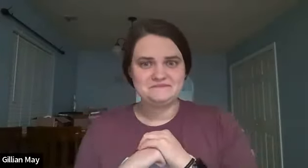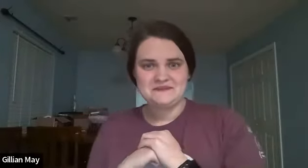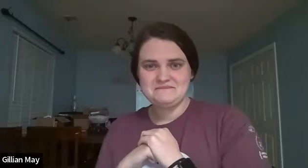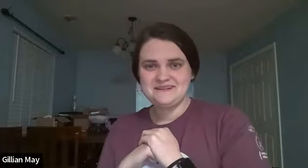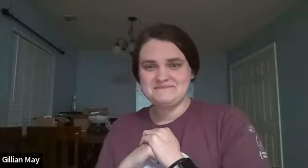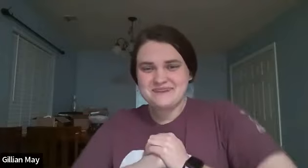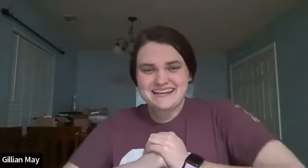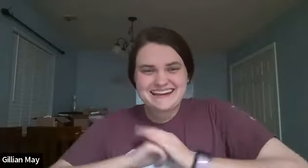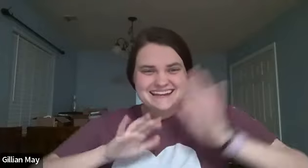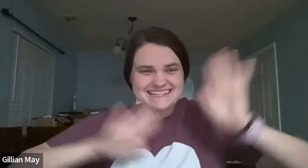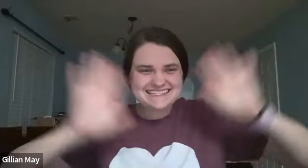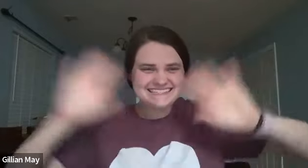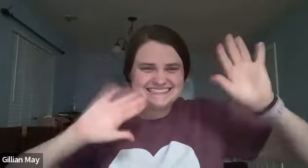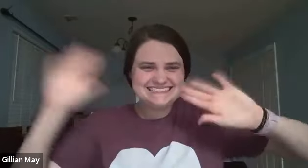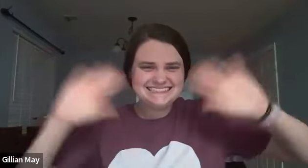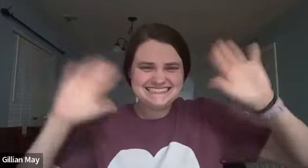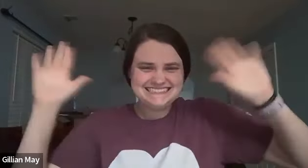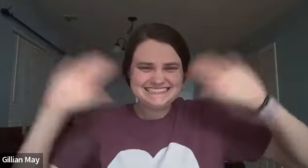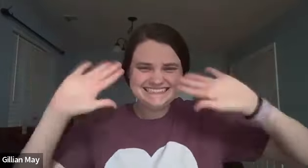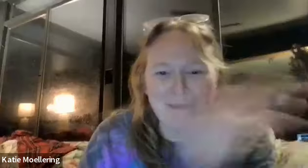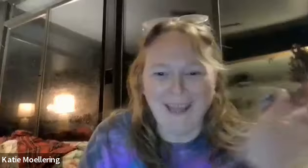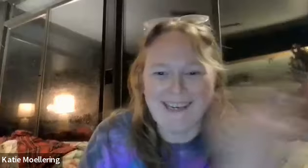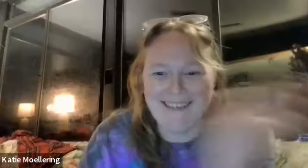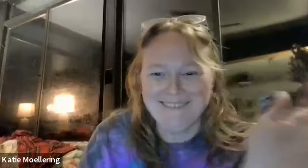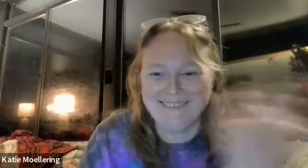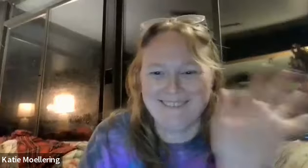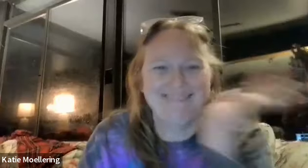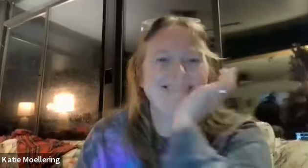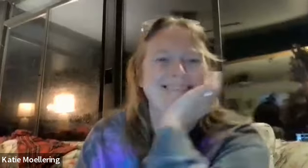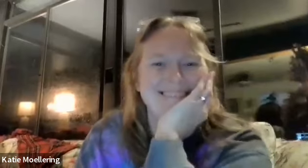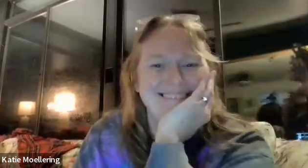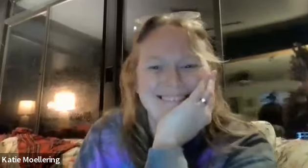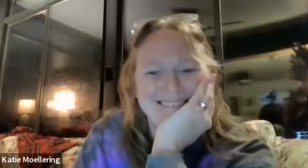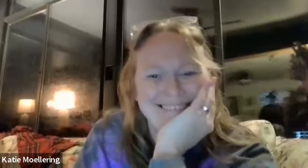But bye guys. Bye everybody. Thank you.